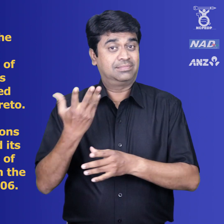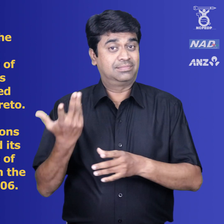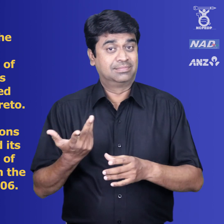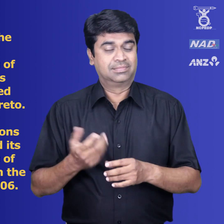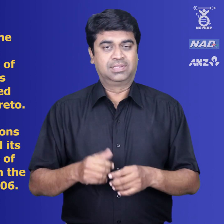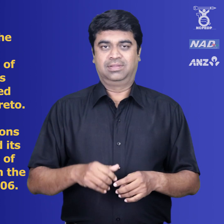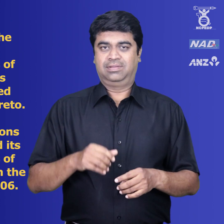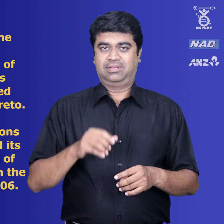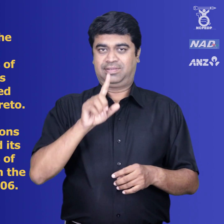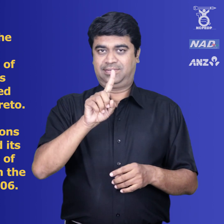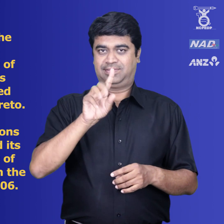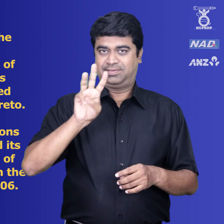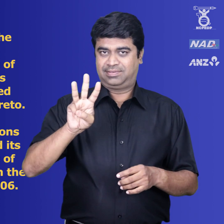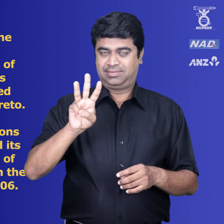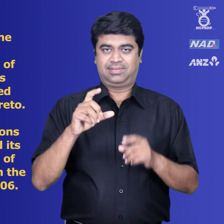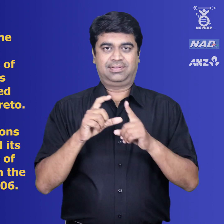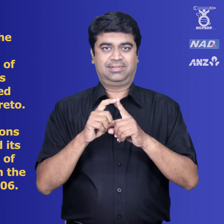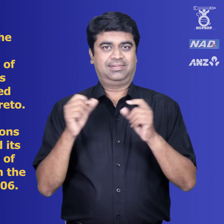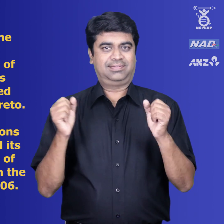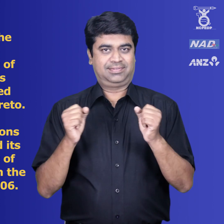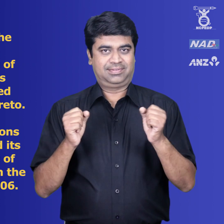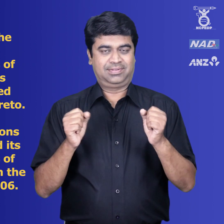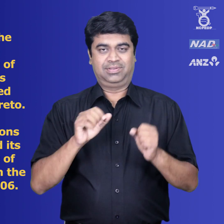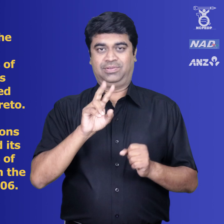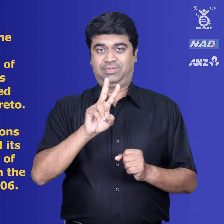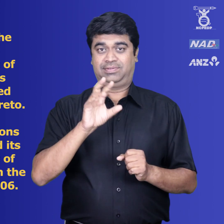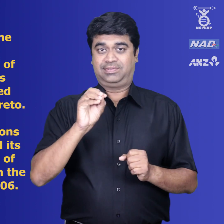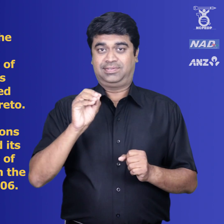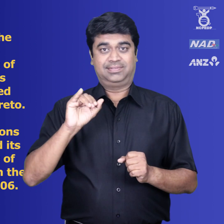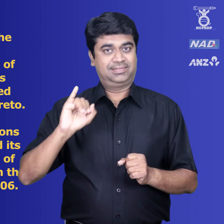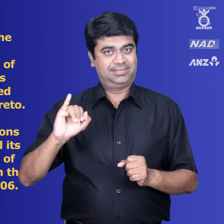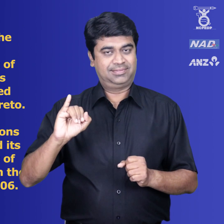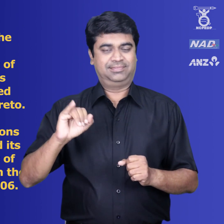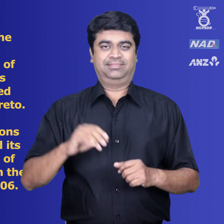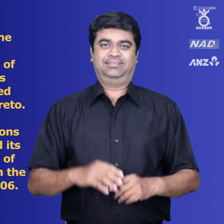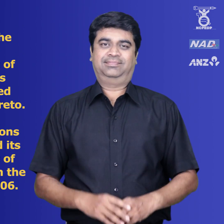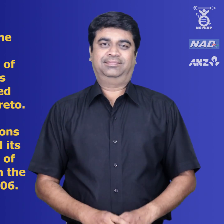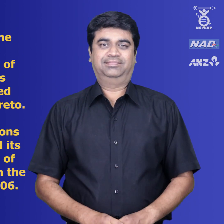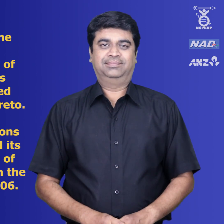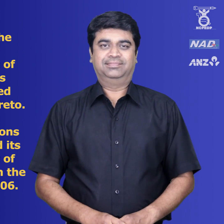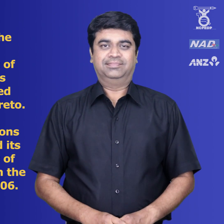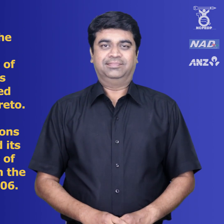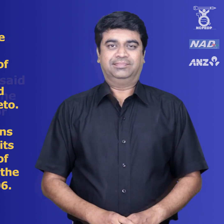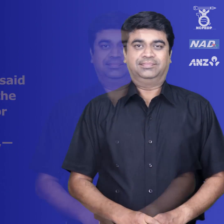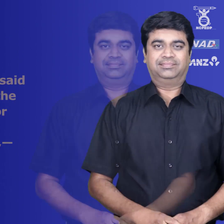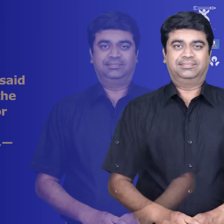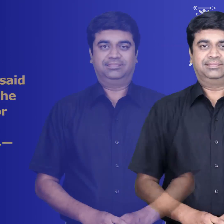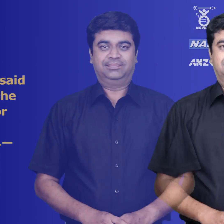Convention on the Rights of Persons with Disabilities on the 13th day of December 2006.